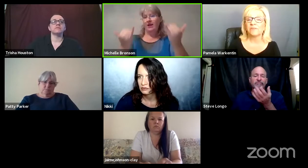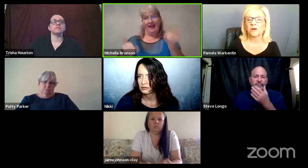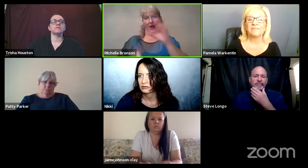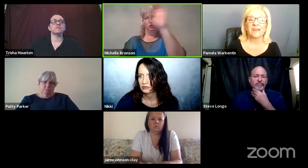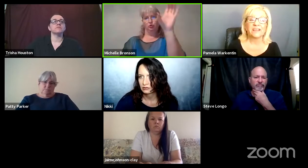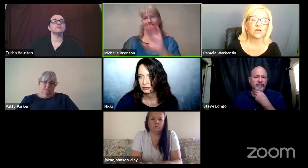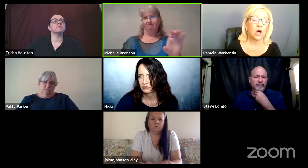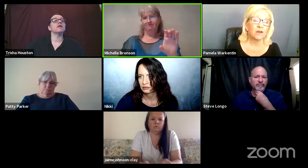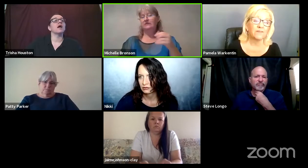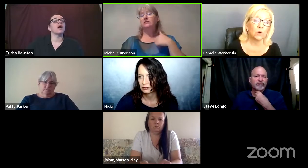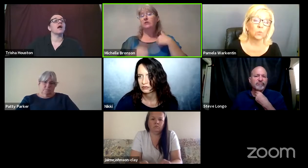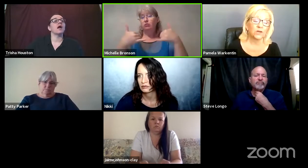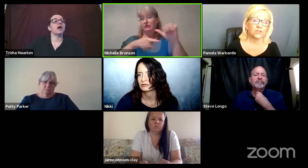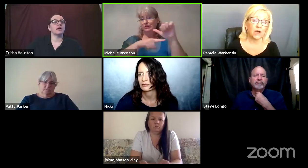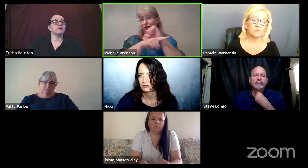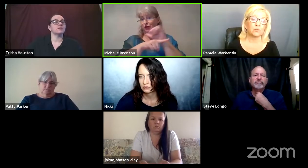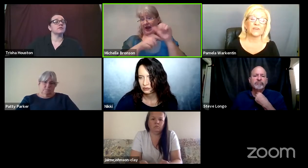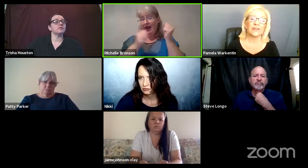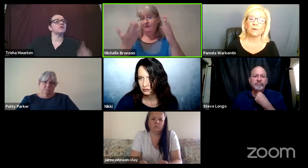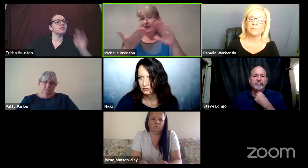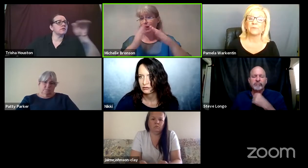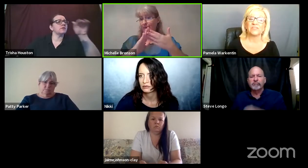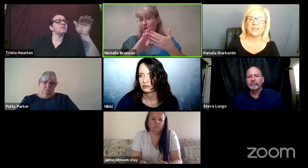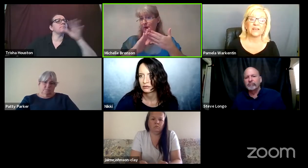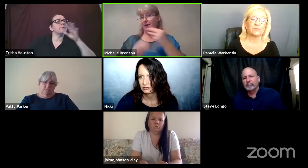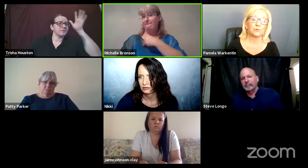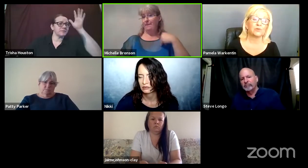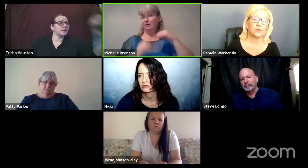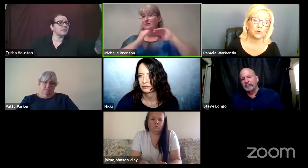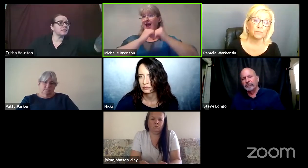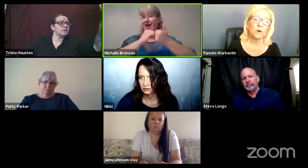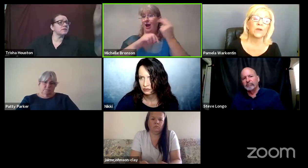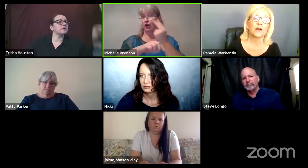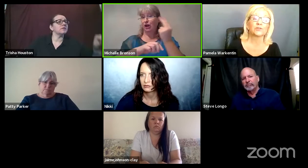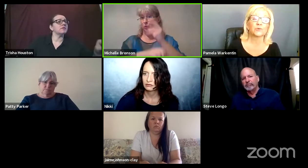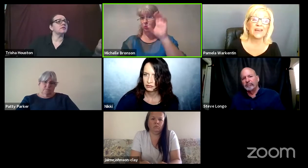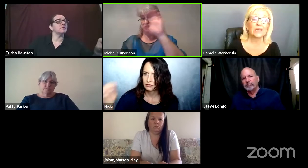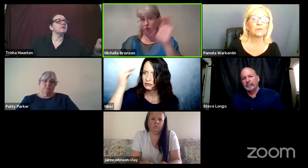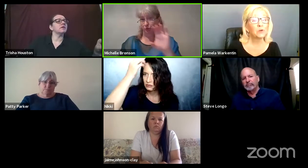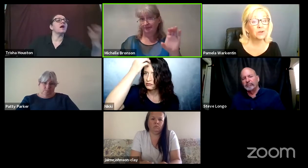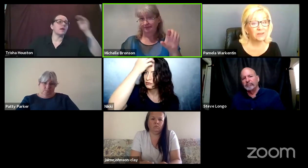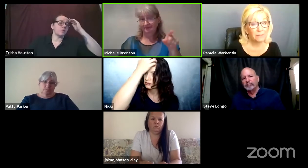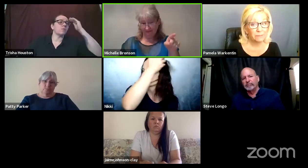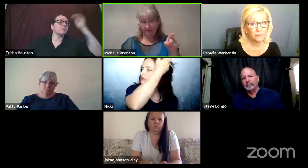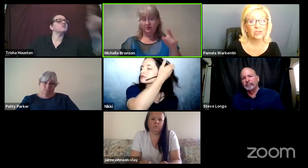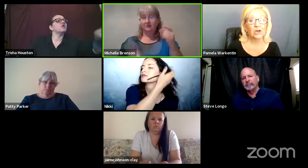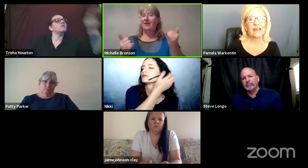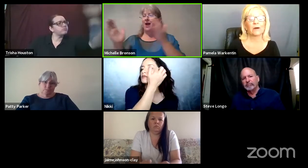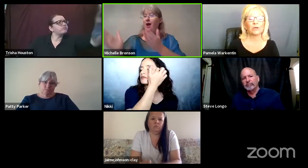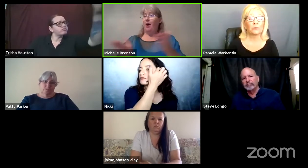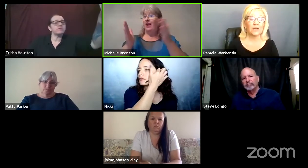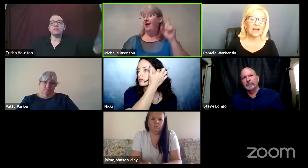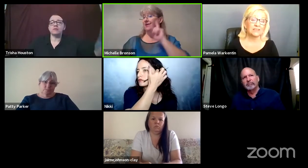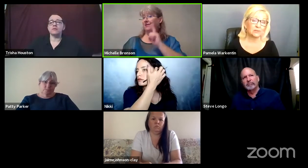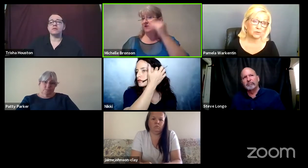of our events, all of our workshops will now be presented through Zoom. We are training community members on how to utilize